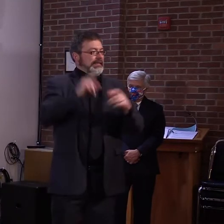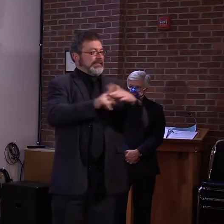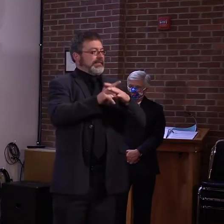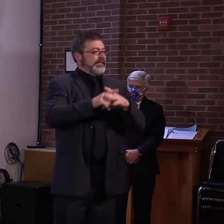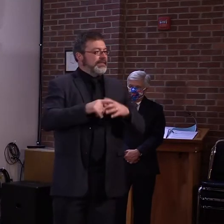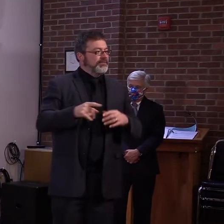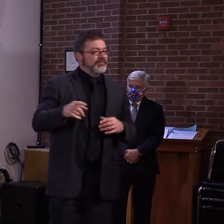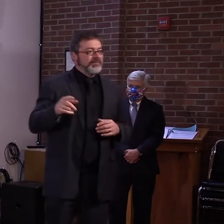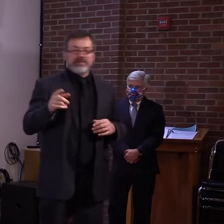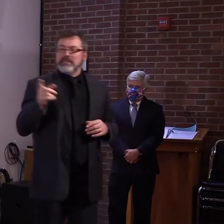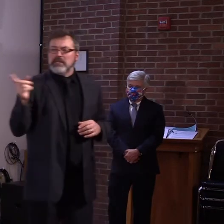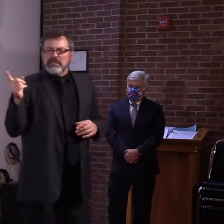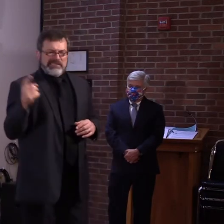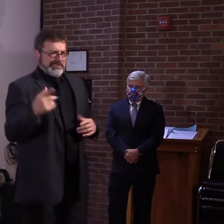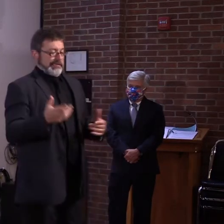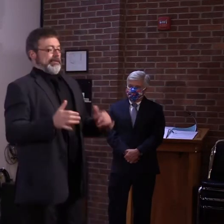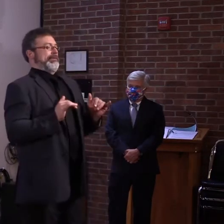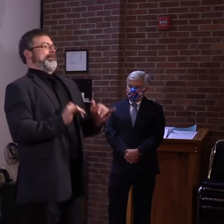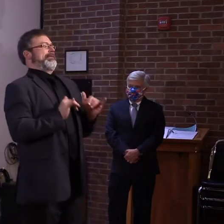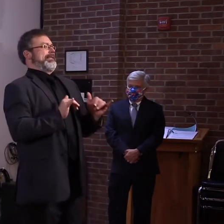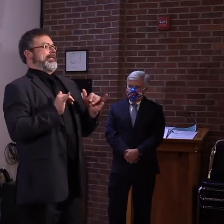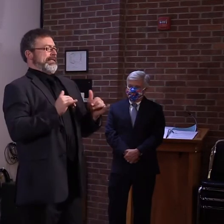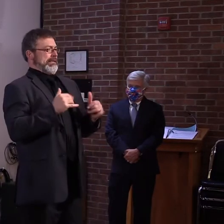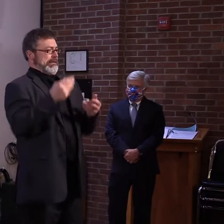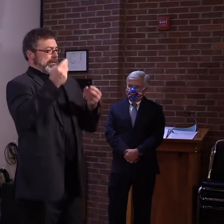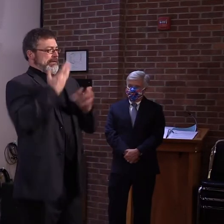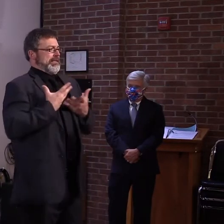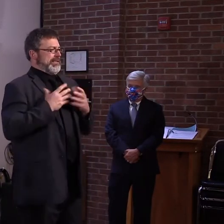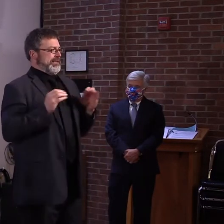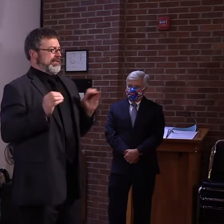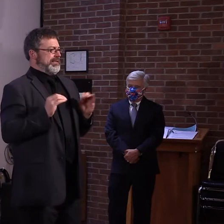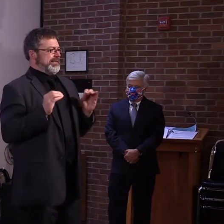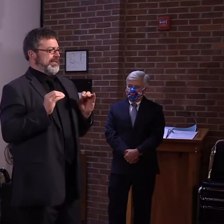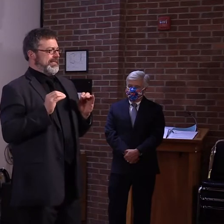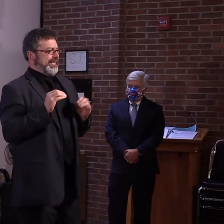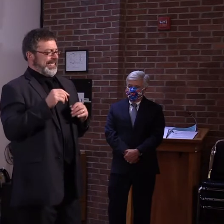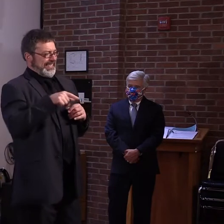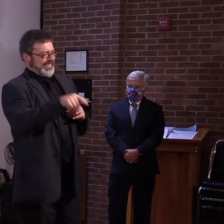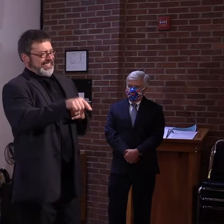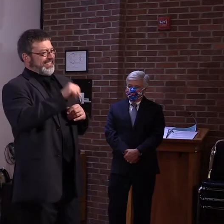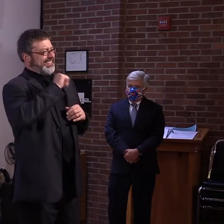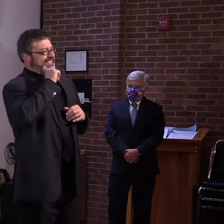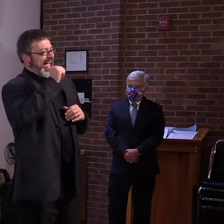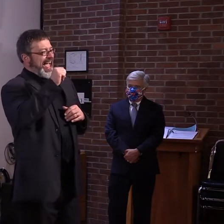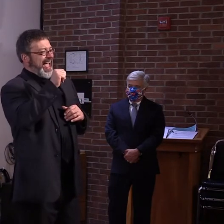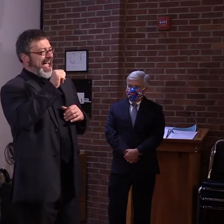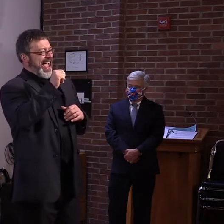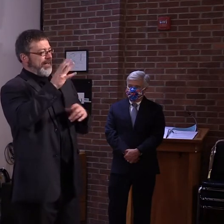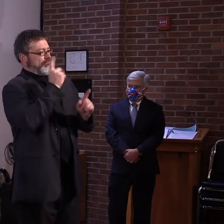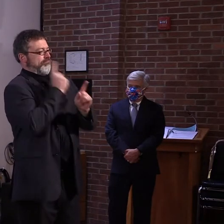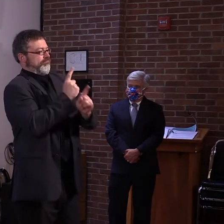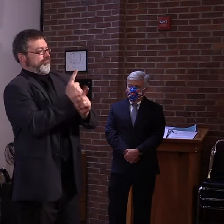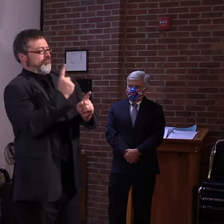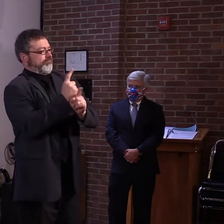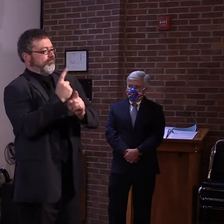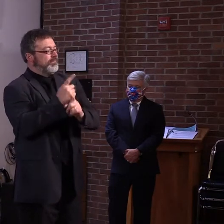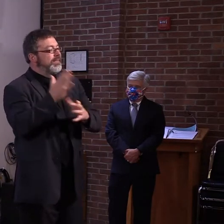we've heard anything officially, and that doesn't sound like an official report from my perspective, but that's how rumors get started.